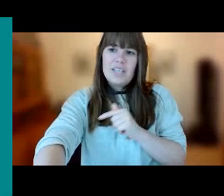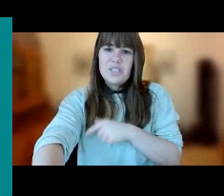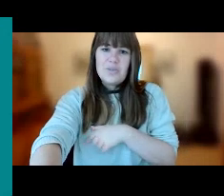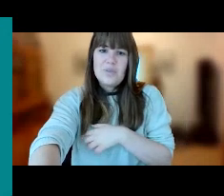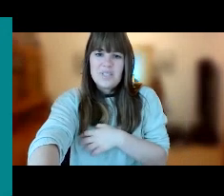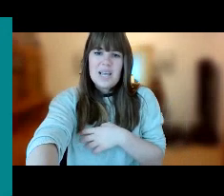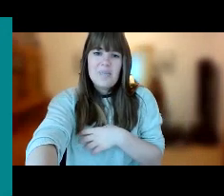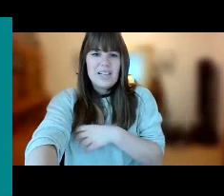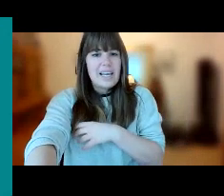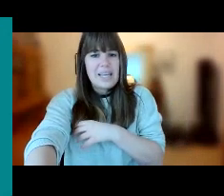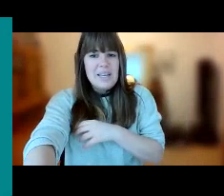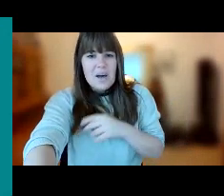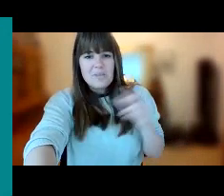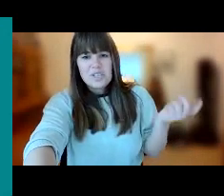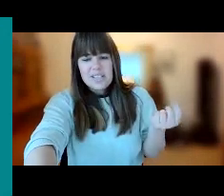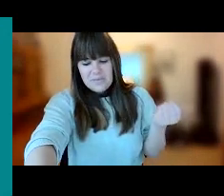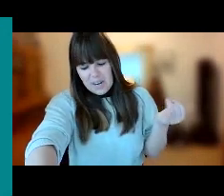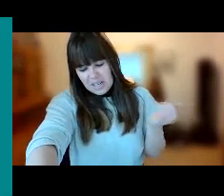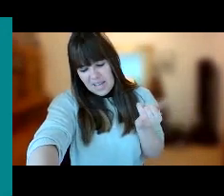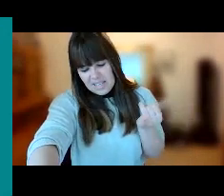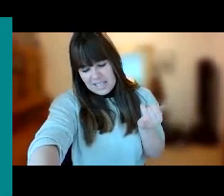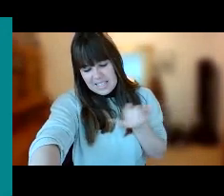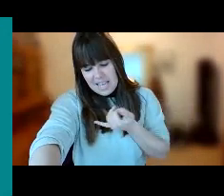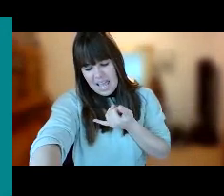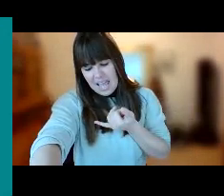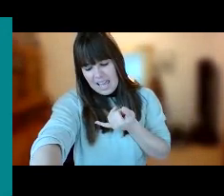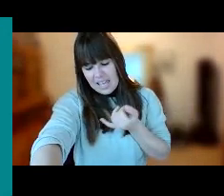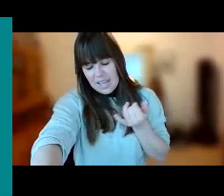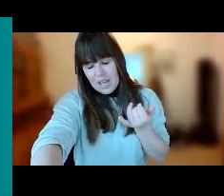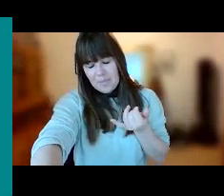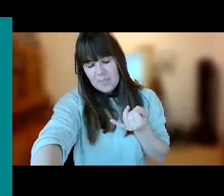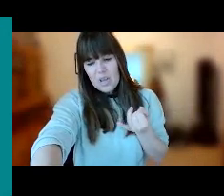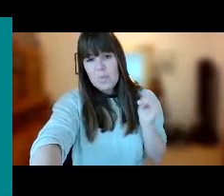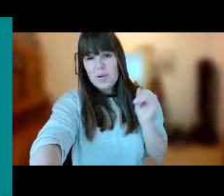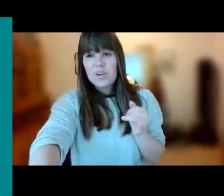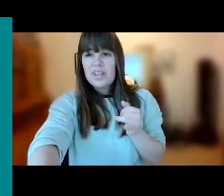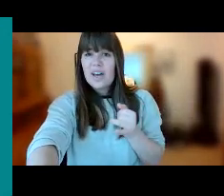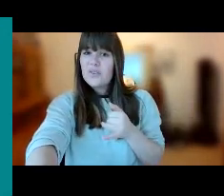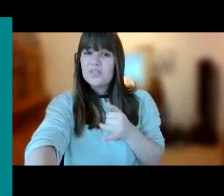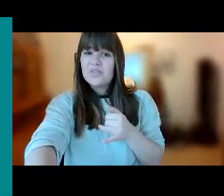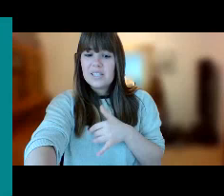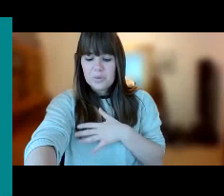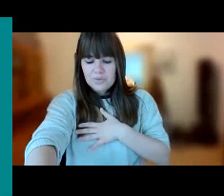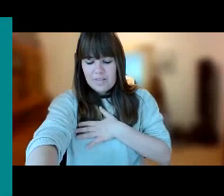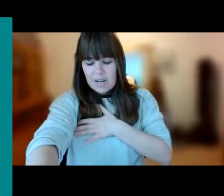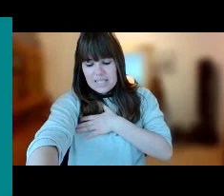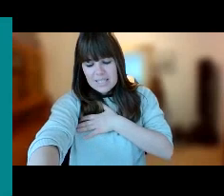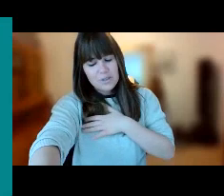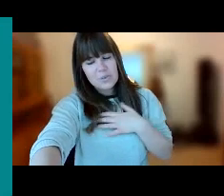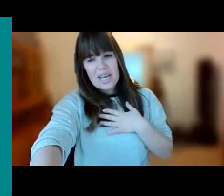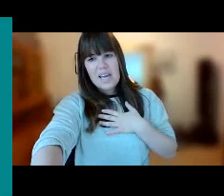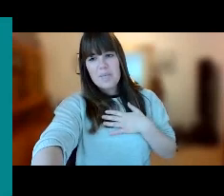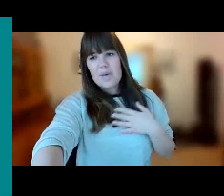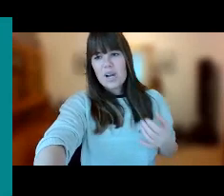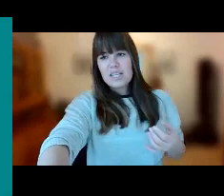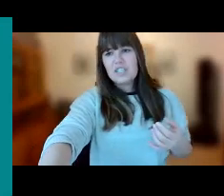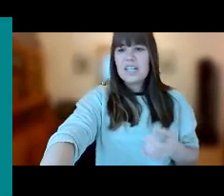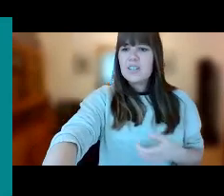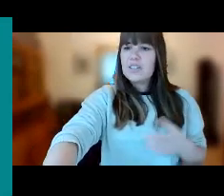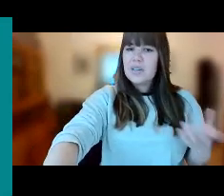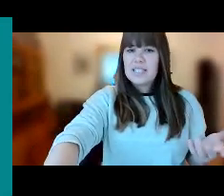Questions and reflections we will do separately. I was just going to recommend a blog that I often read called Rewriting Social Care